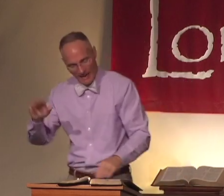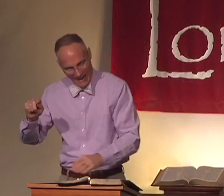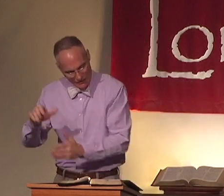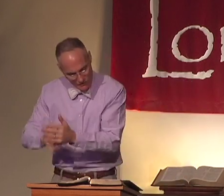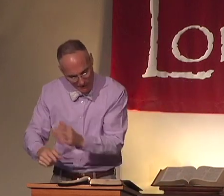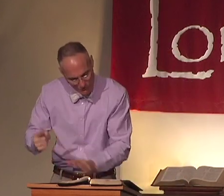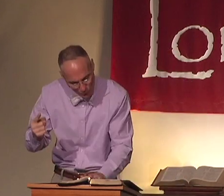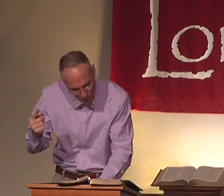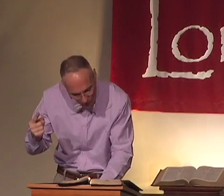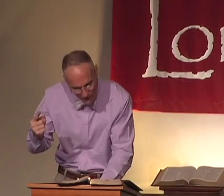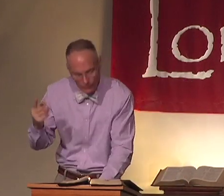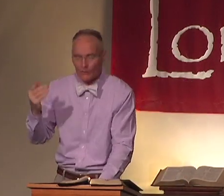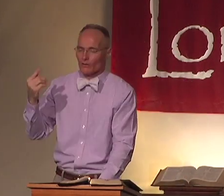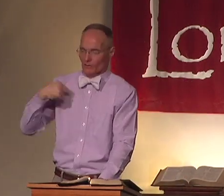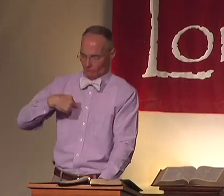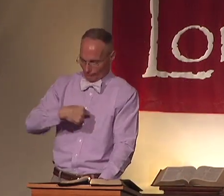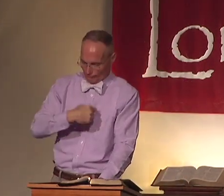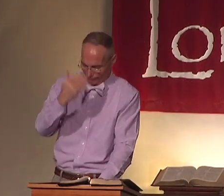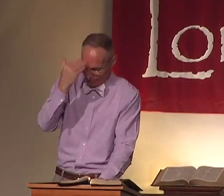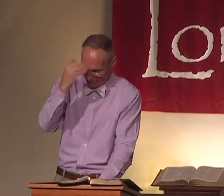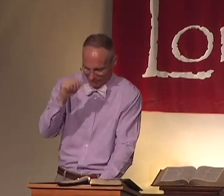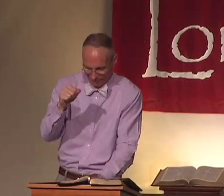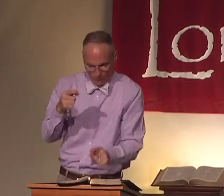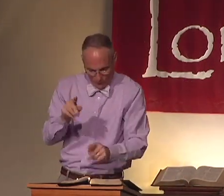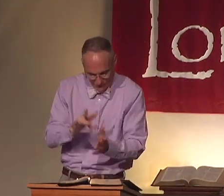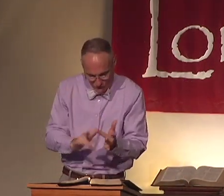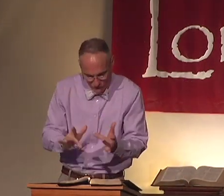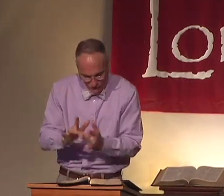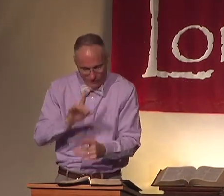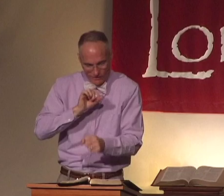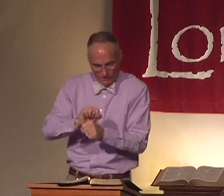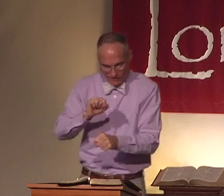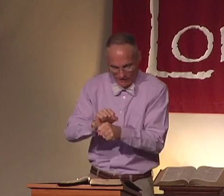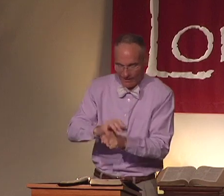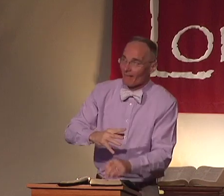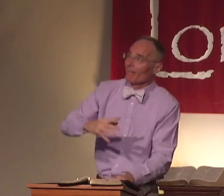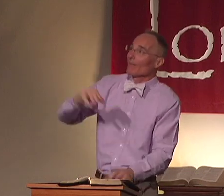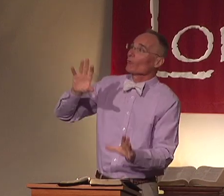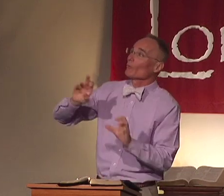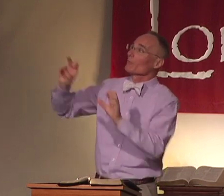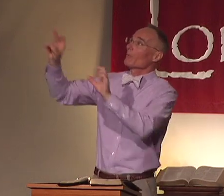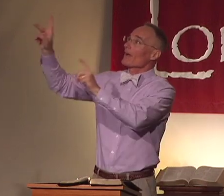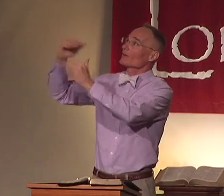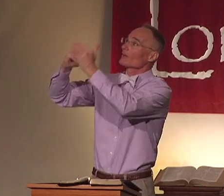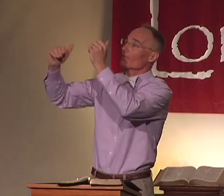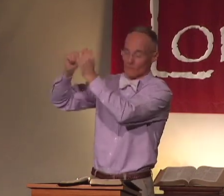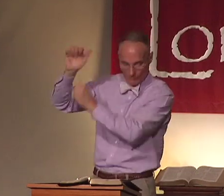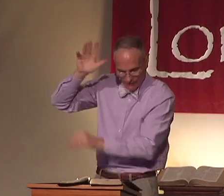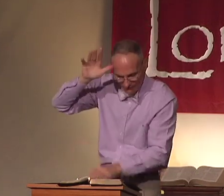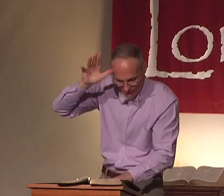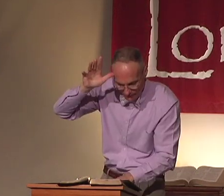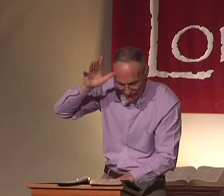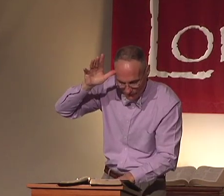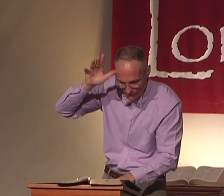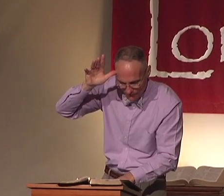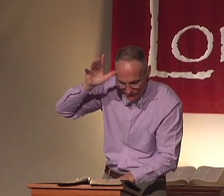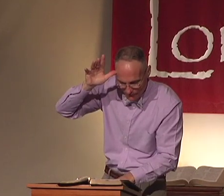Therefore, if we jump over to Acts chapter 1, where Jesus left and went back to heaven to be with the